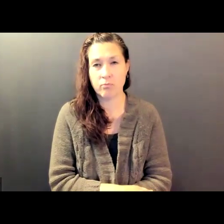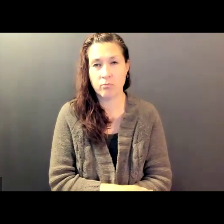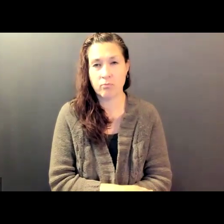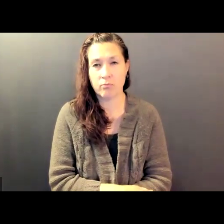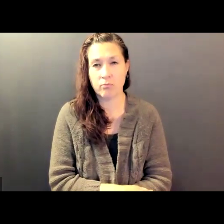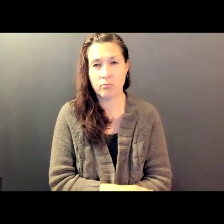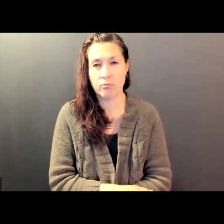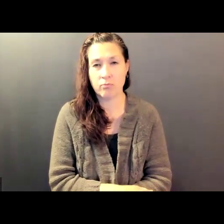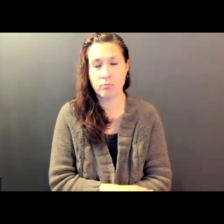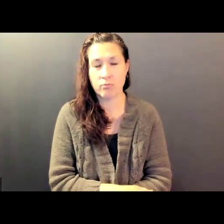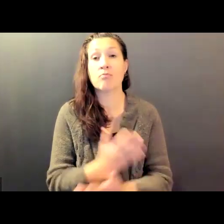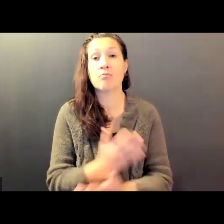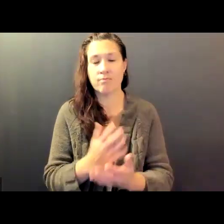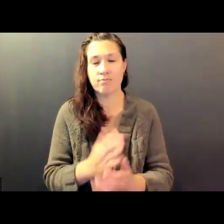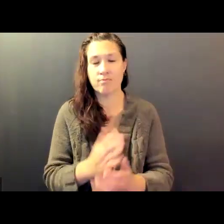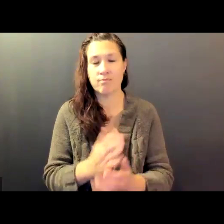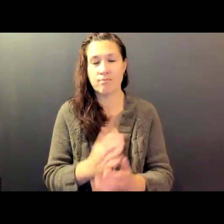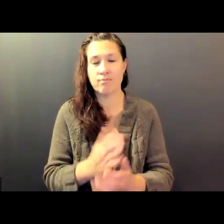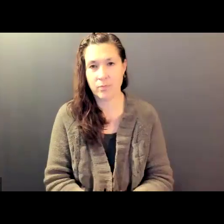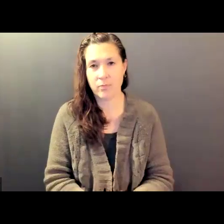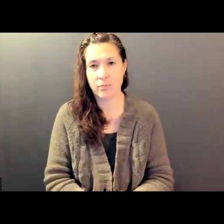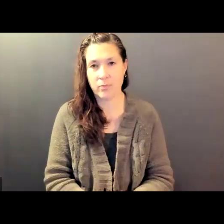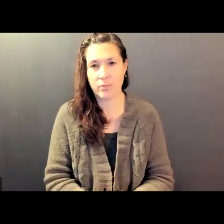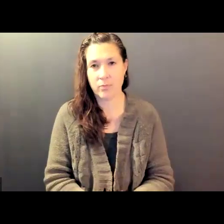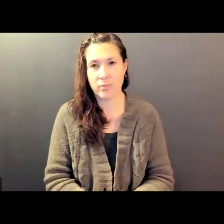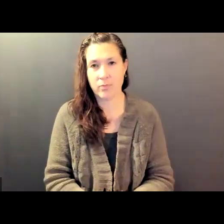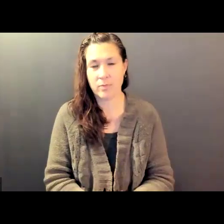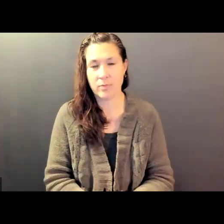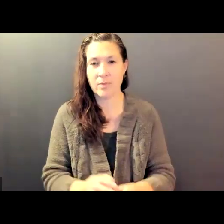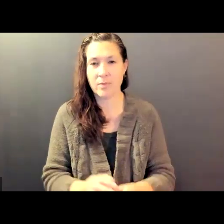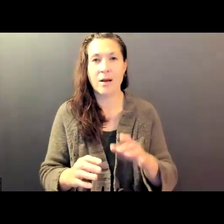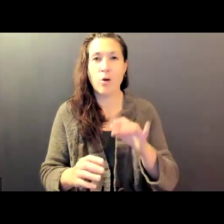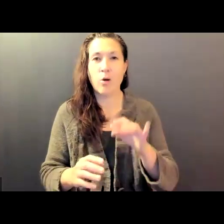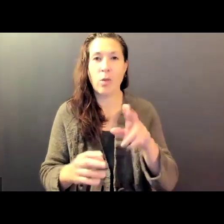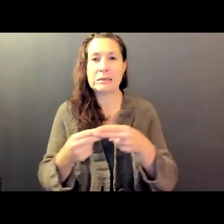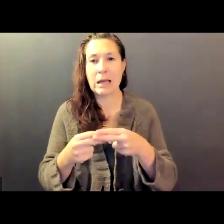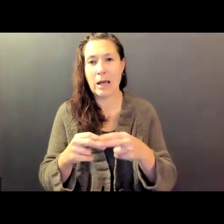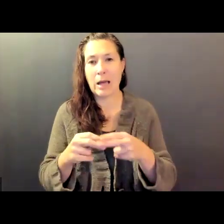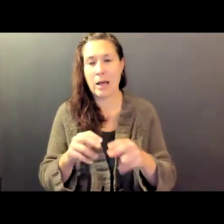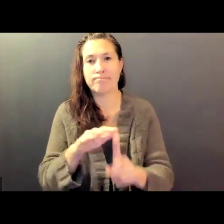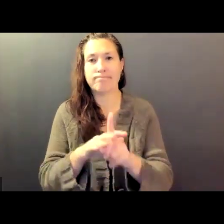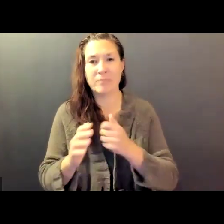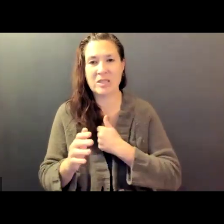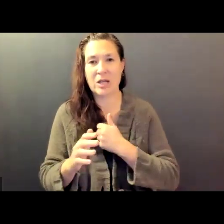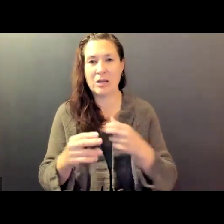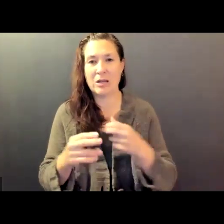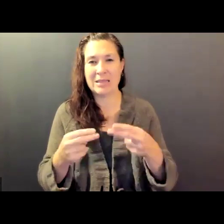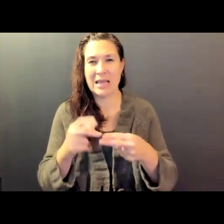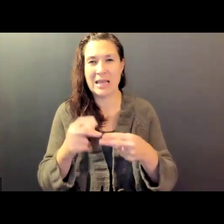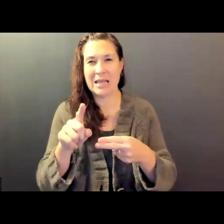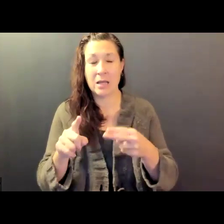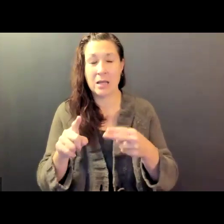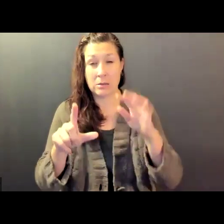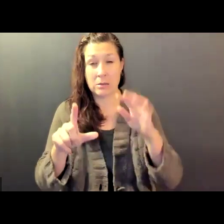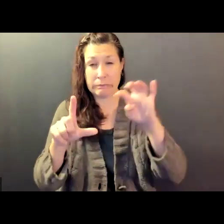Hey, look at that. My other slide magically appeared. Apologize, this slide is a little bit busy because